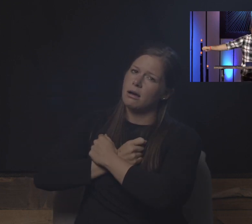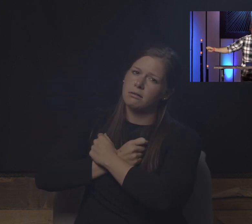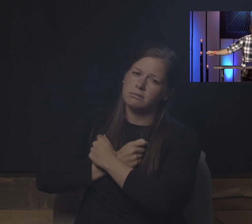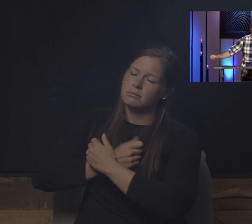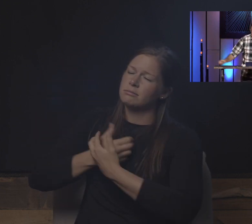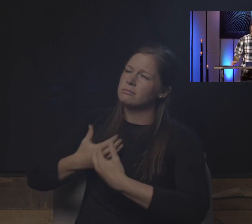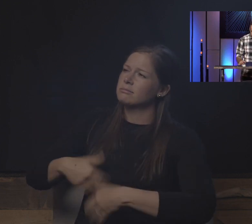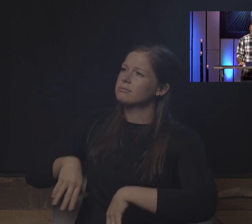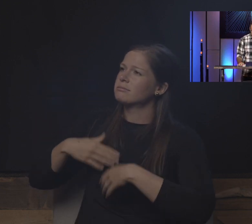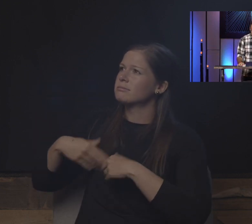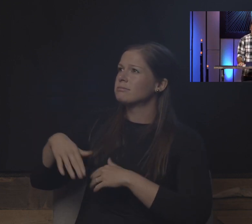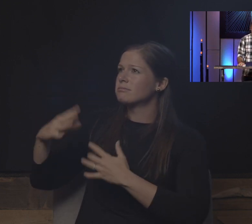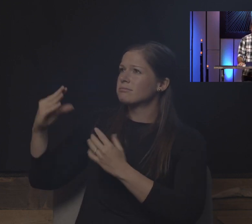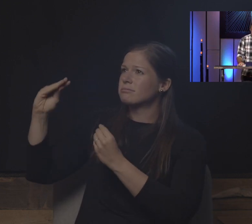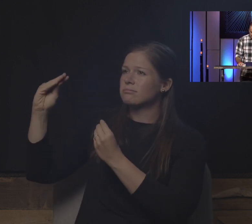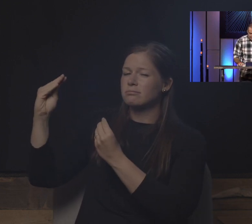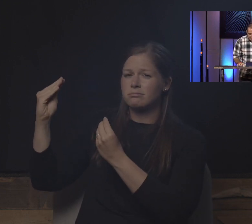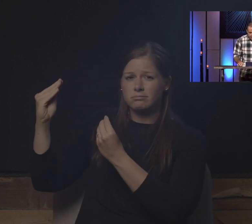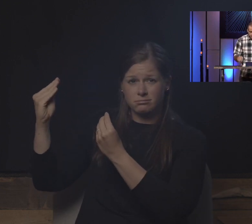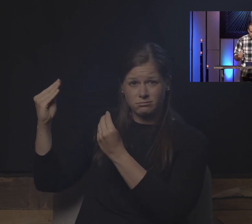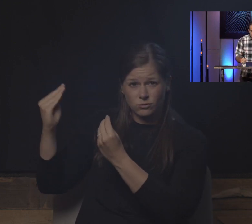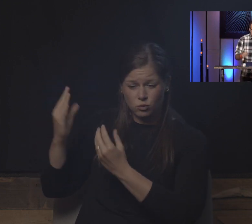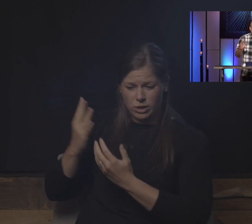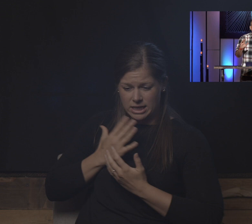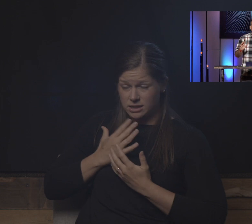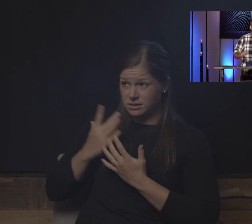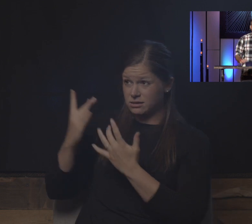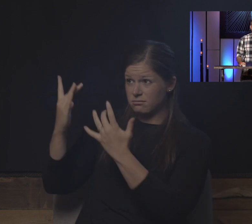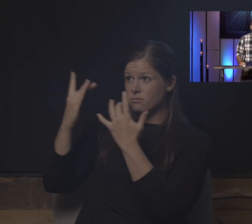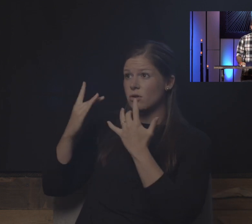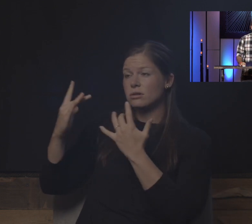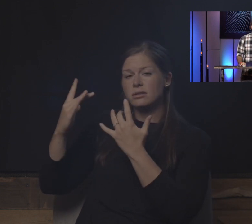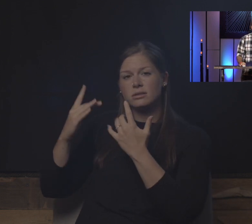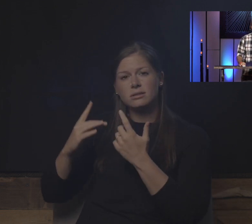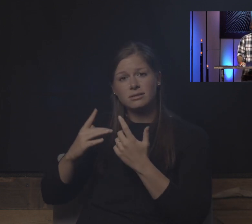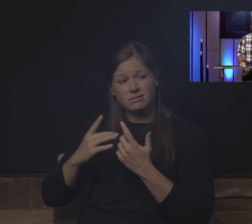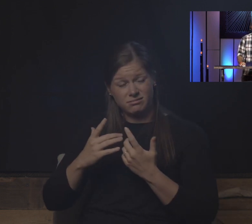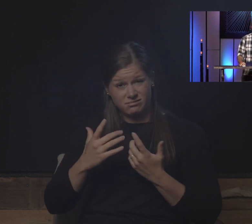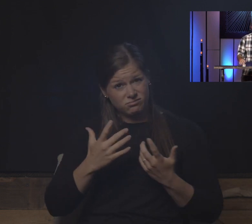we were dead in our trespasses, he made us alive